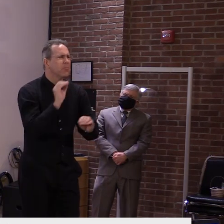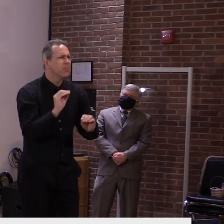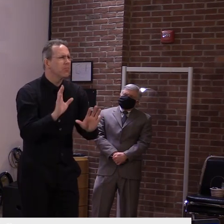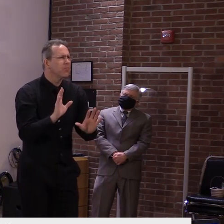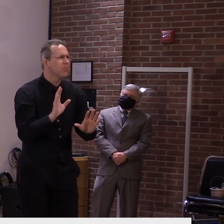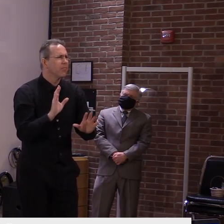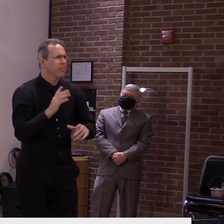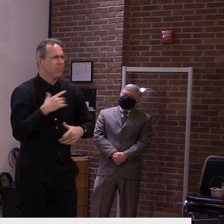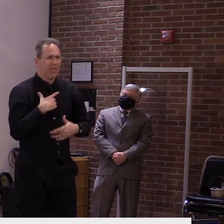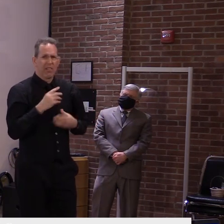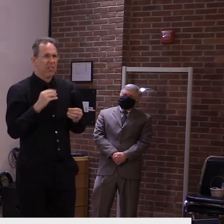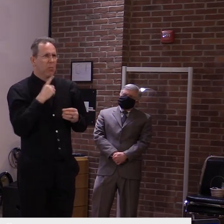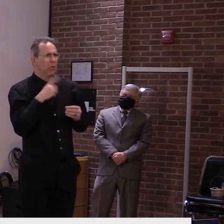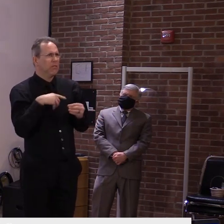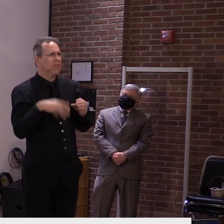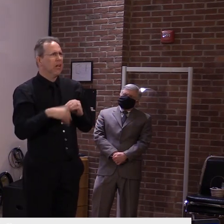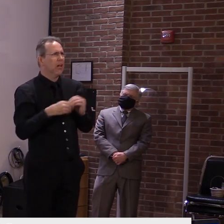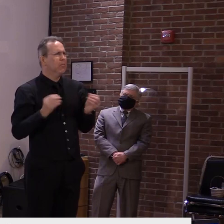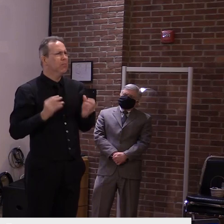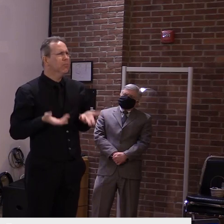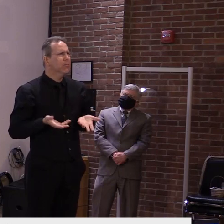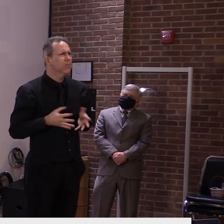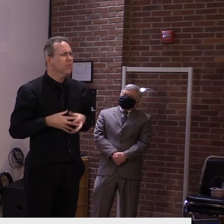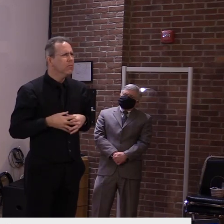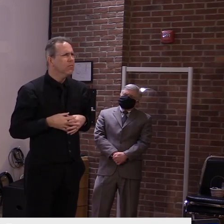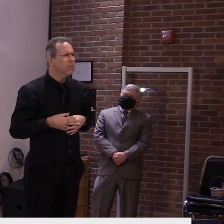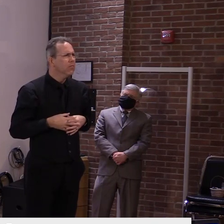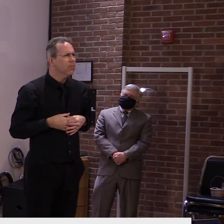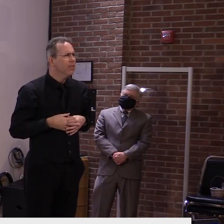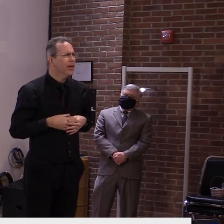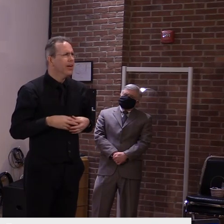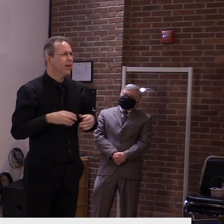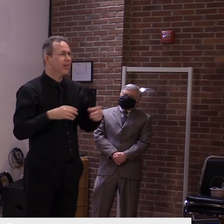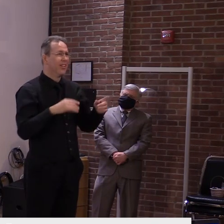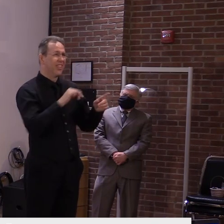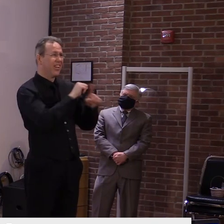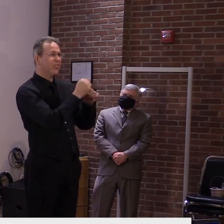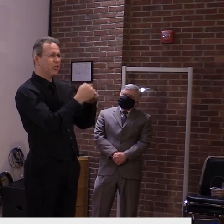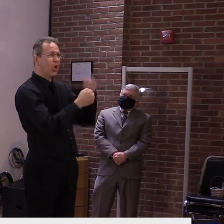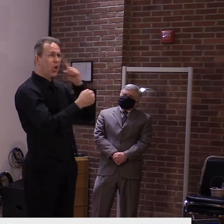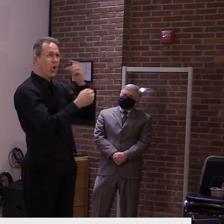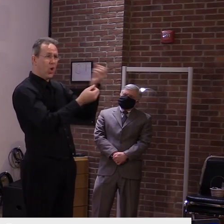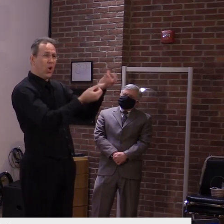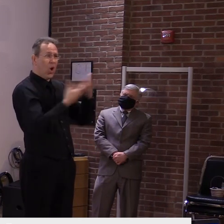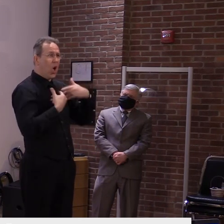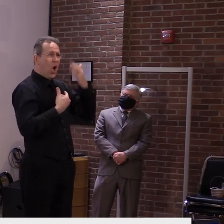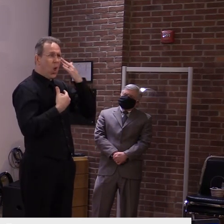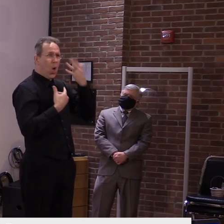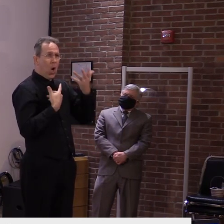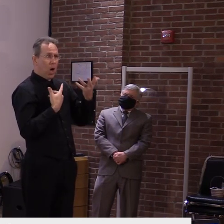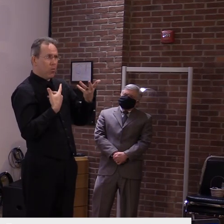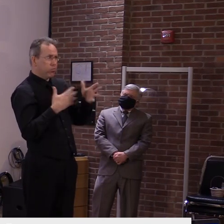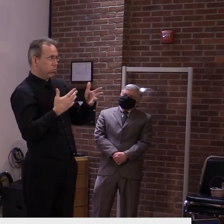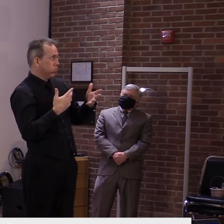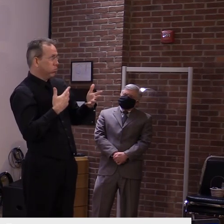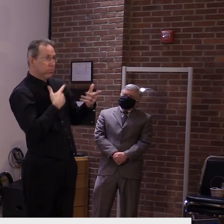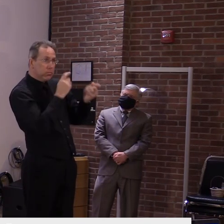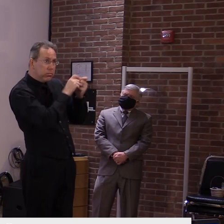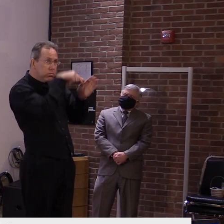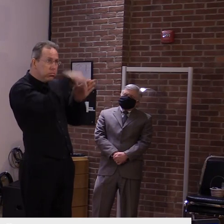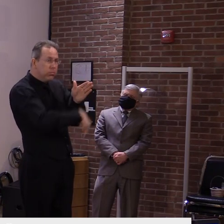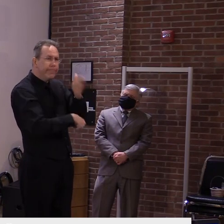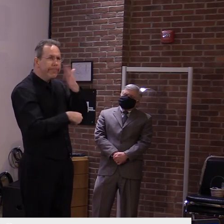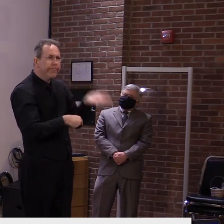information. I don't even have any knowledge of that situation, Greg. I still don't know anything about it specifically.